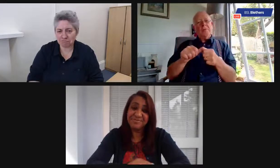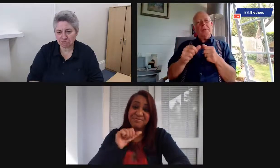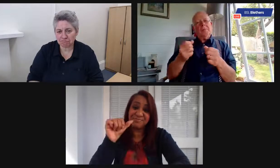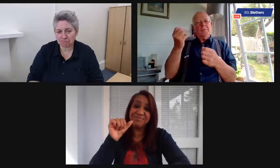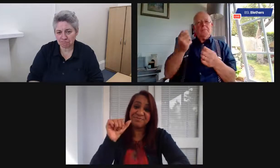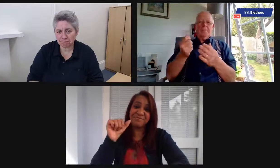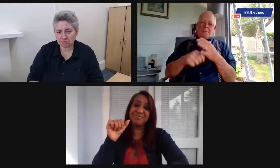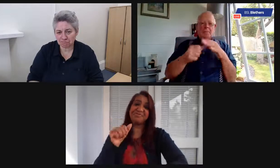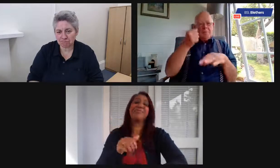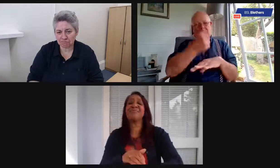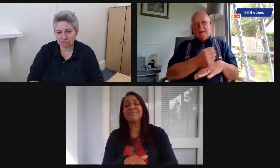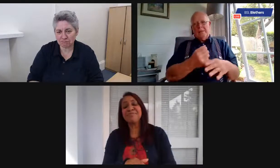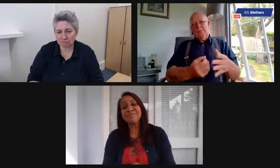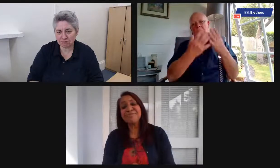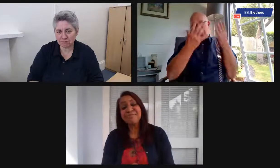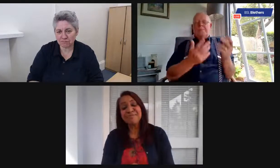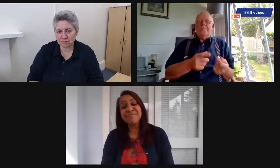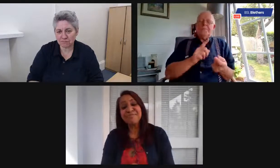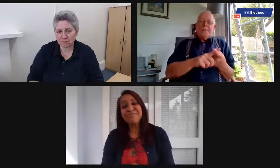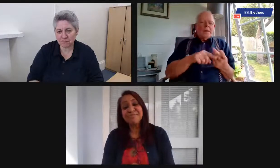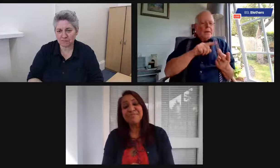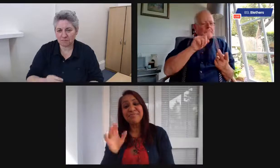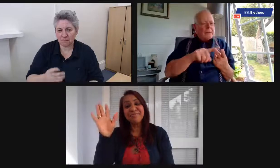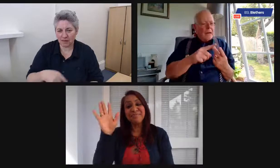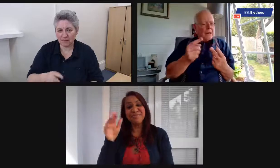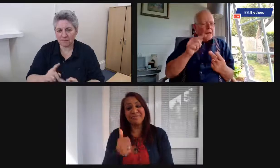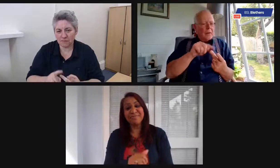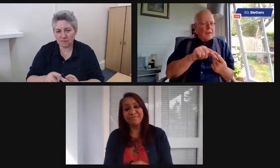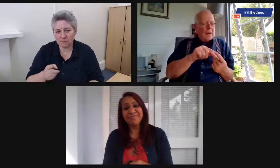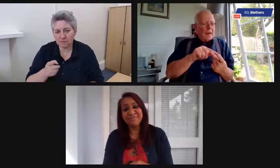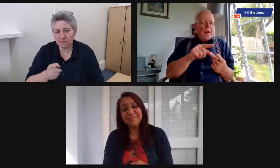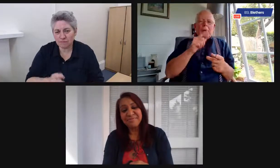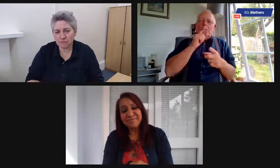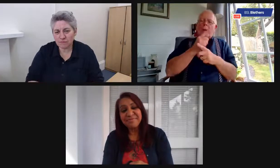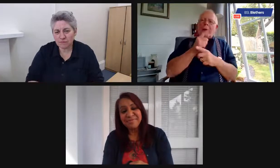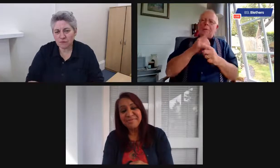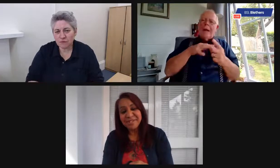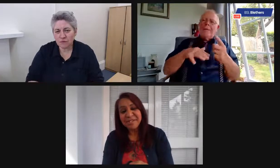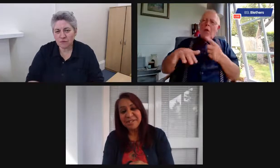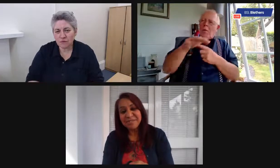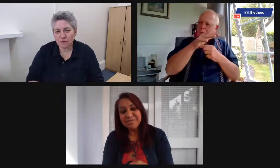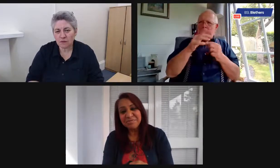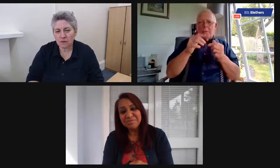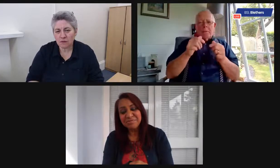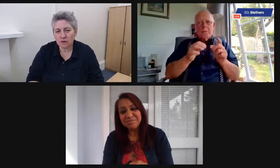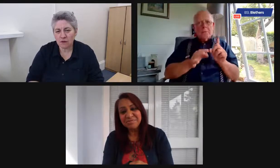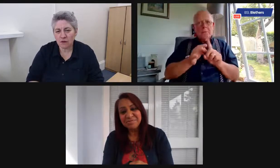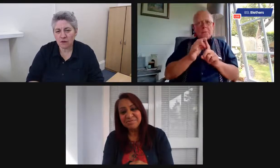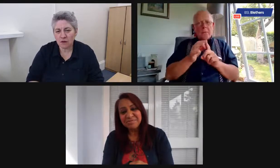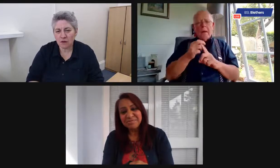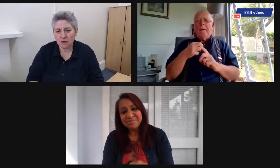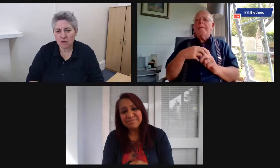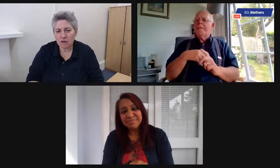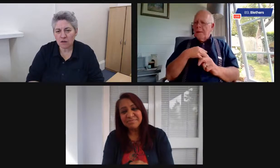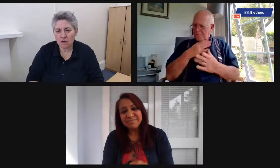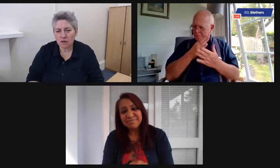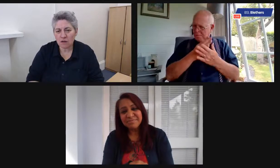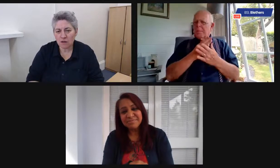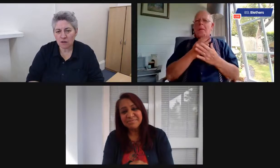helium balloon is just going to disappear and form True. pollution, but a tree will grow or a plant will grow. And when we're talking about the